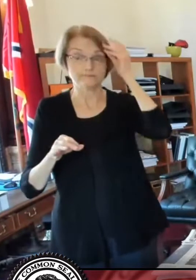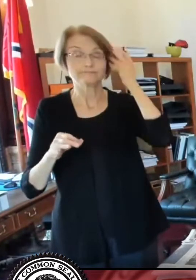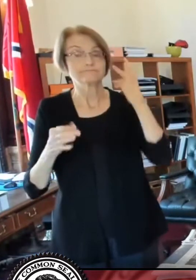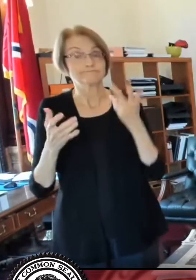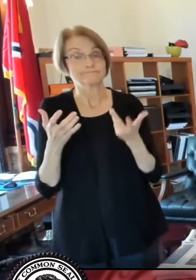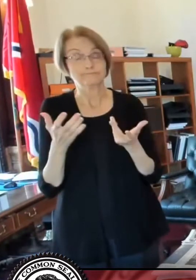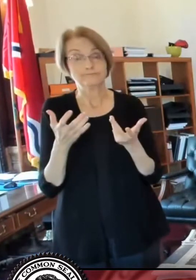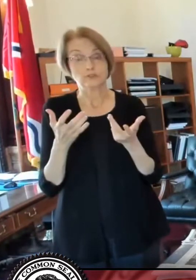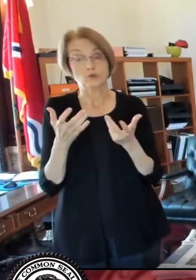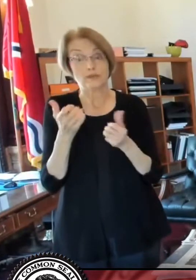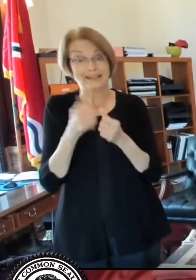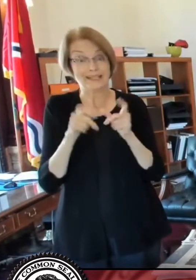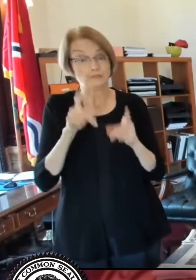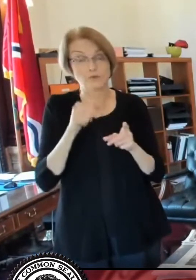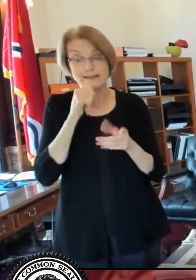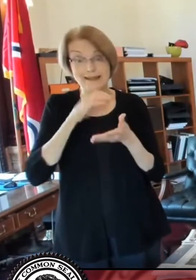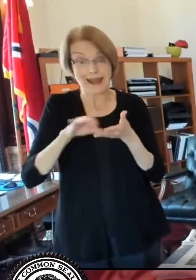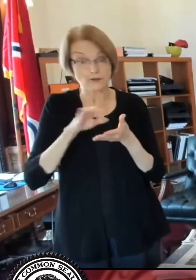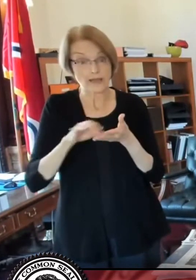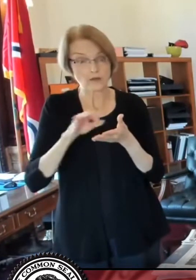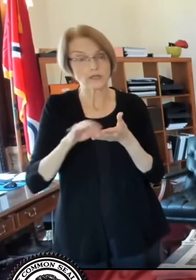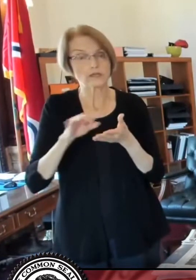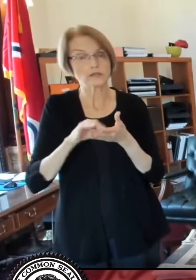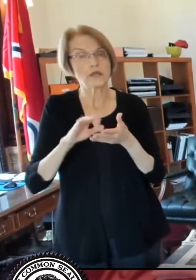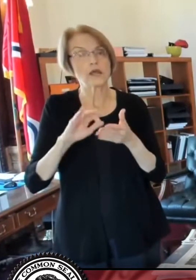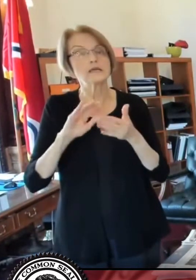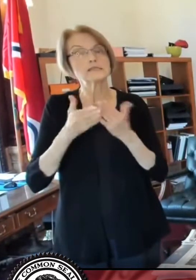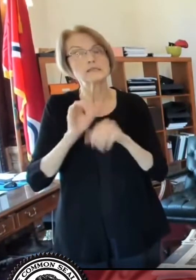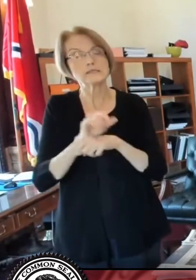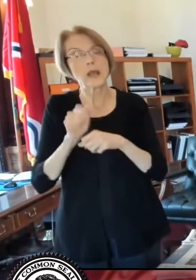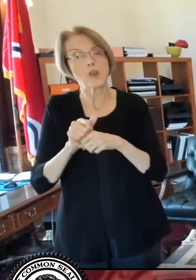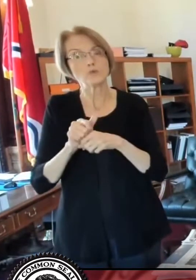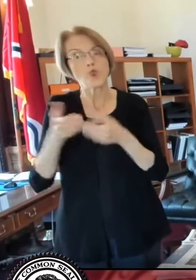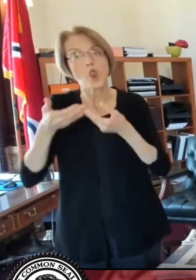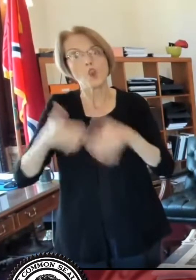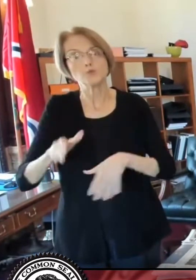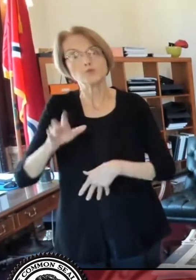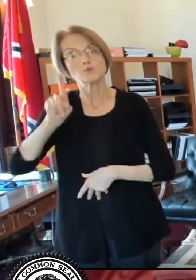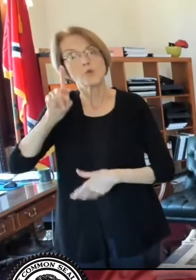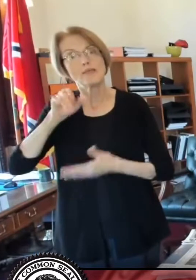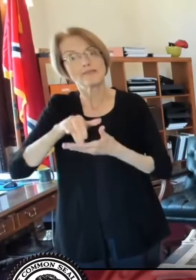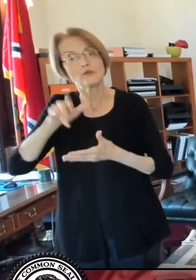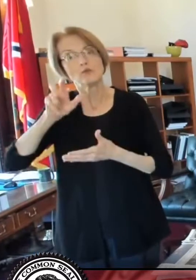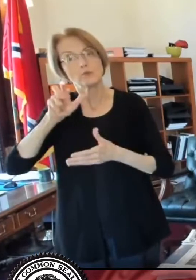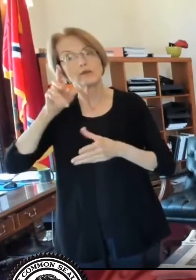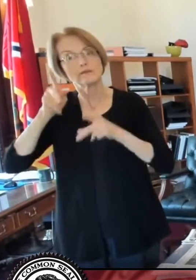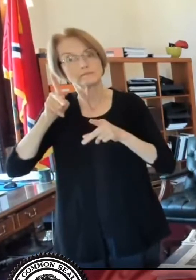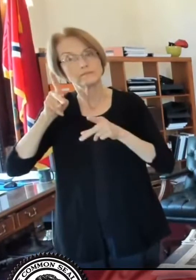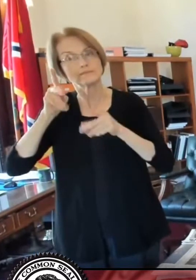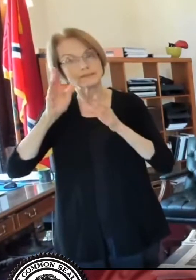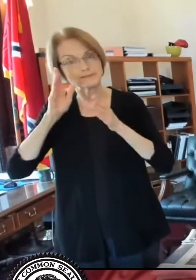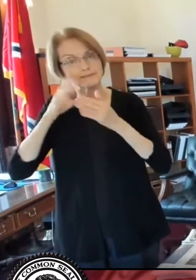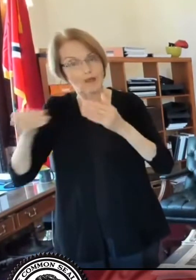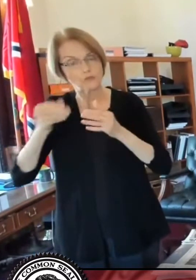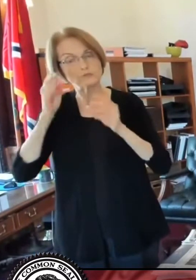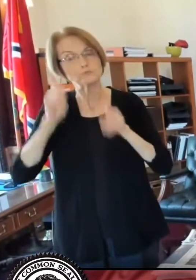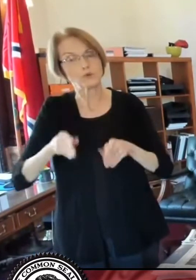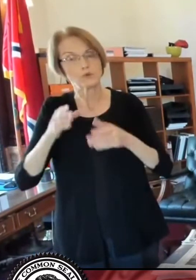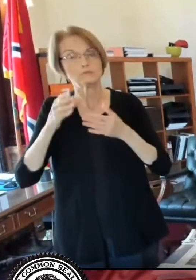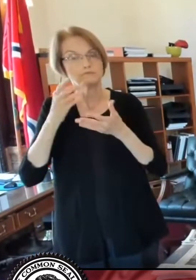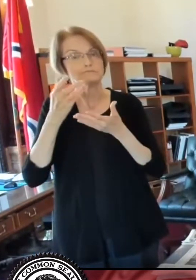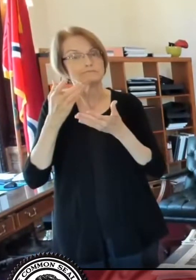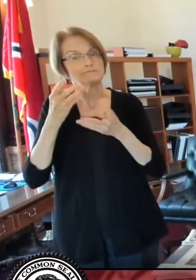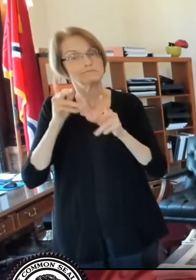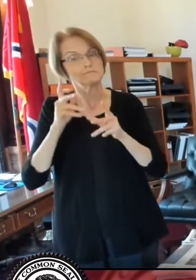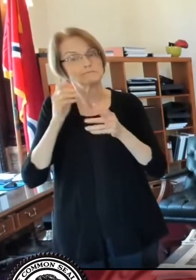$1,300 per person that we miss, because we miss out in those federal funds. So very important for you to be